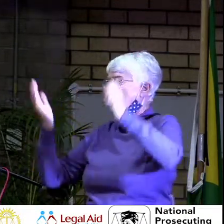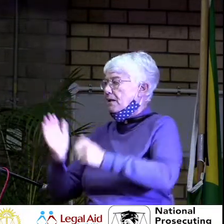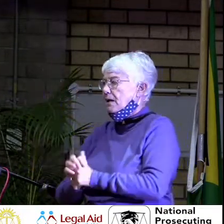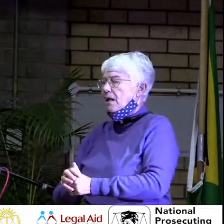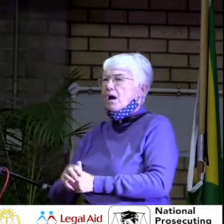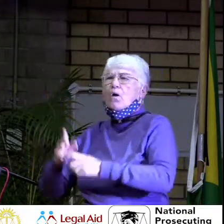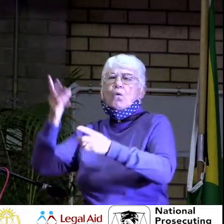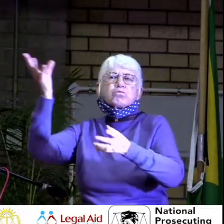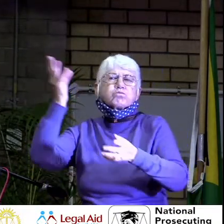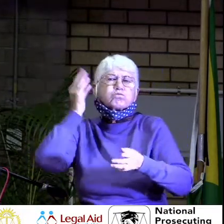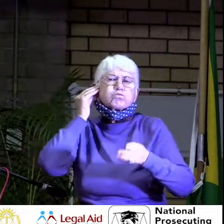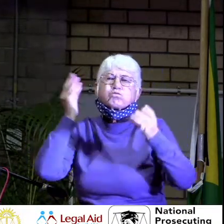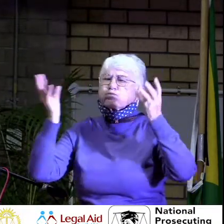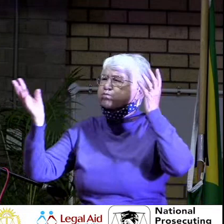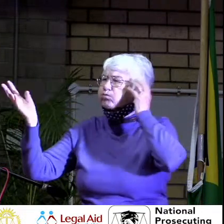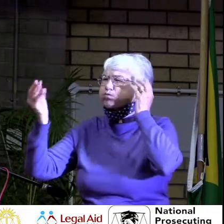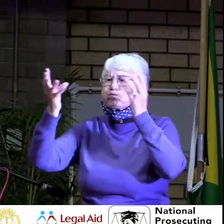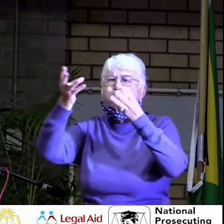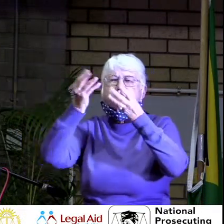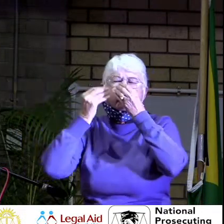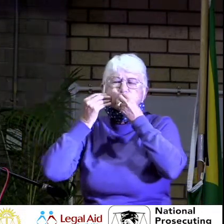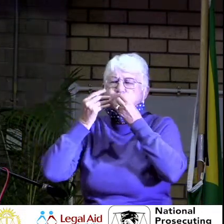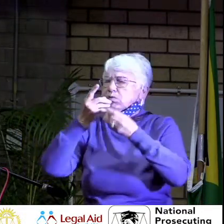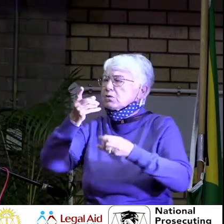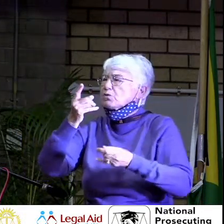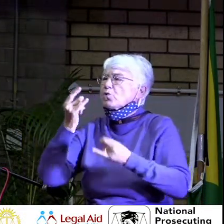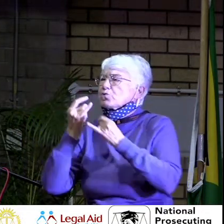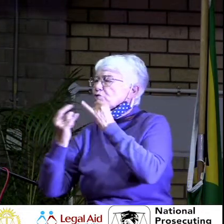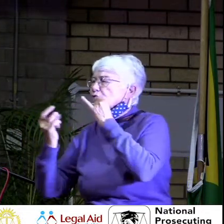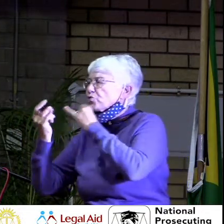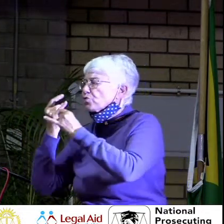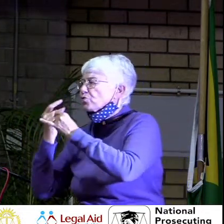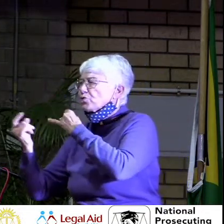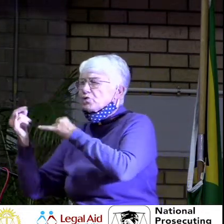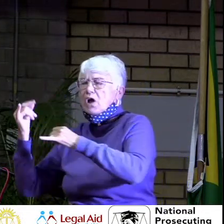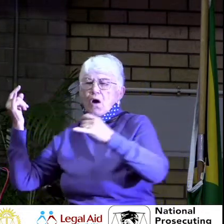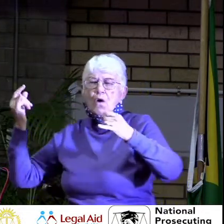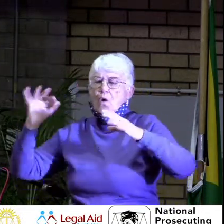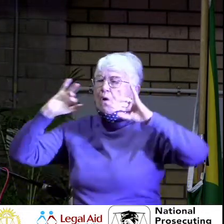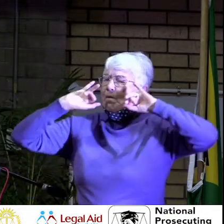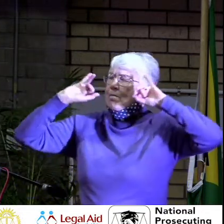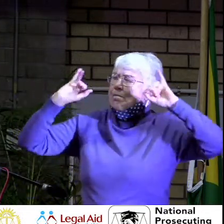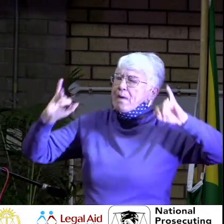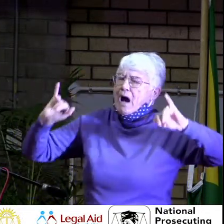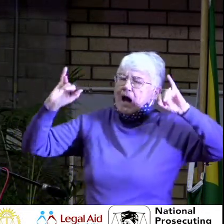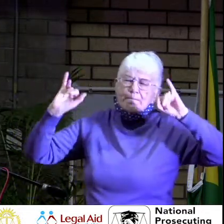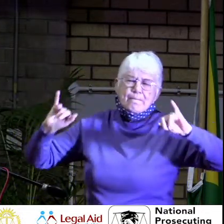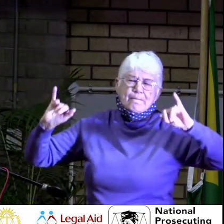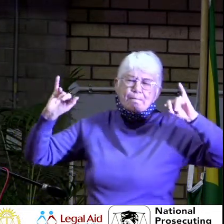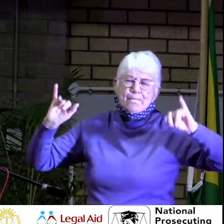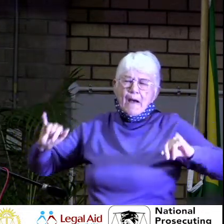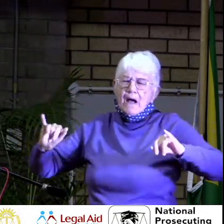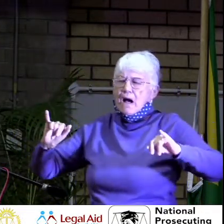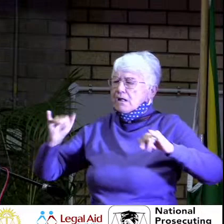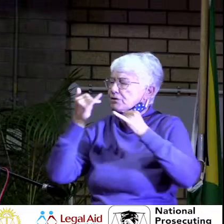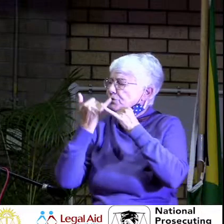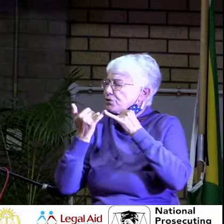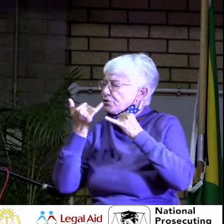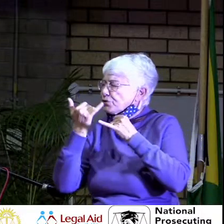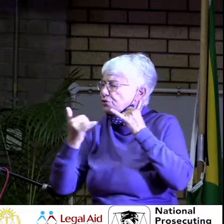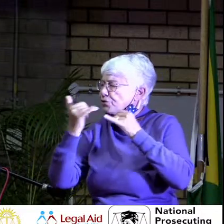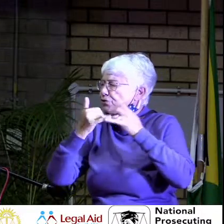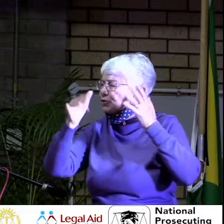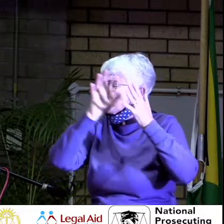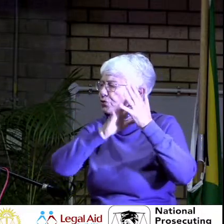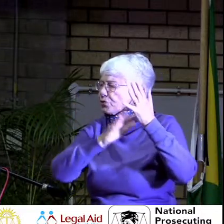suffer from secondary traumatization because of the horrendous stories they hear from people from Delft, what they go